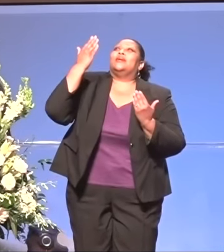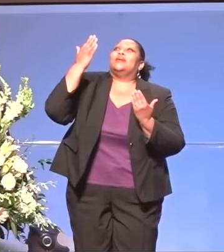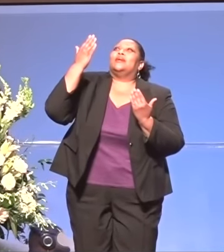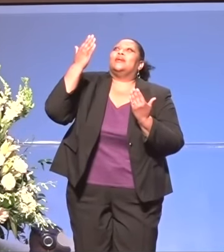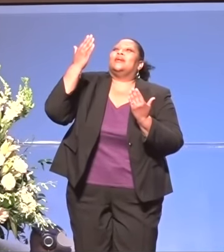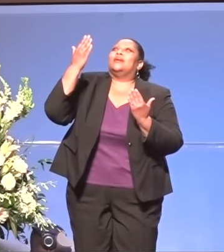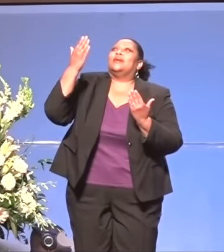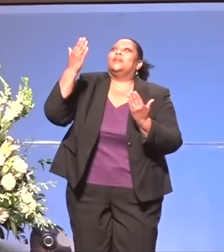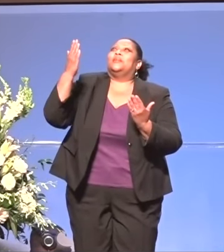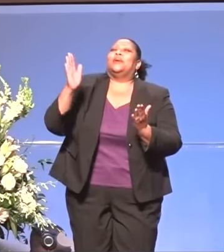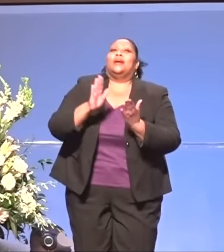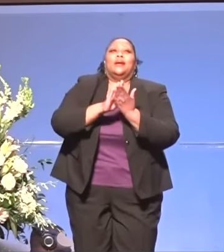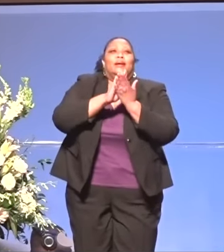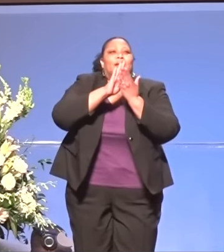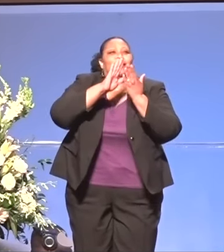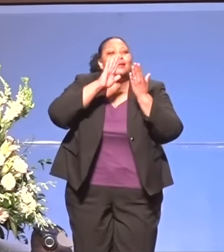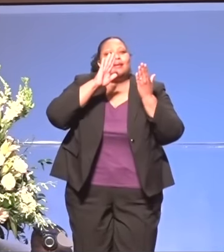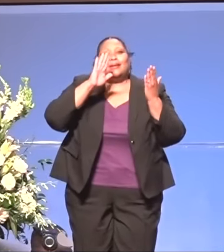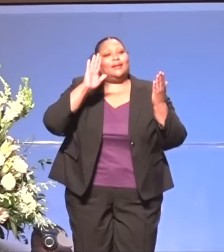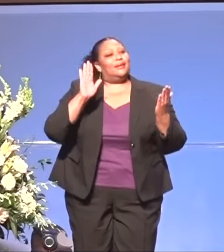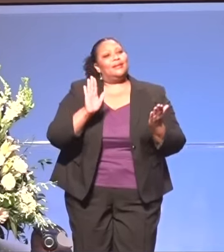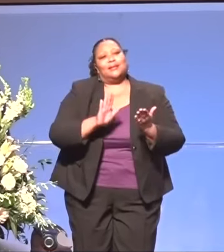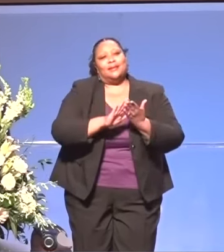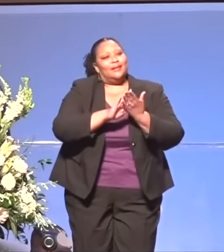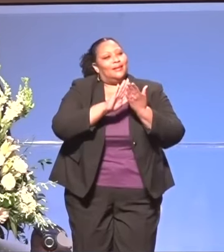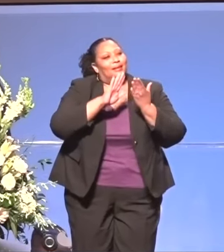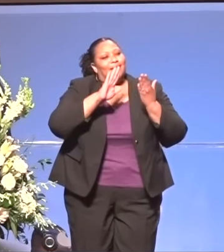for praise.